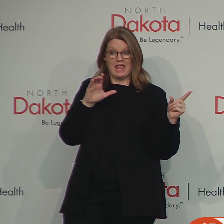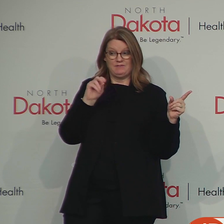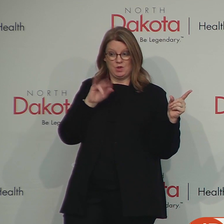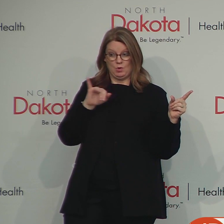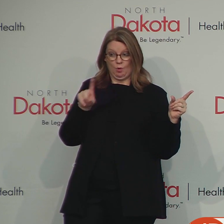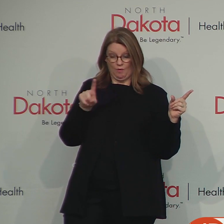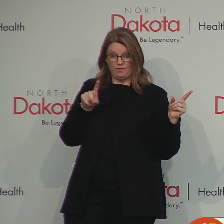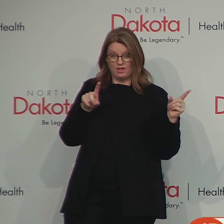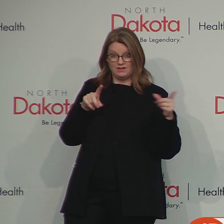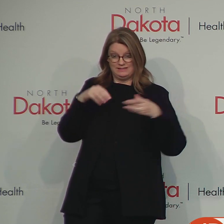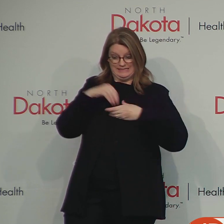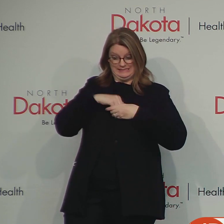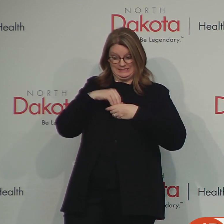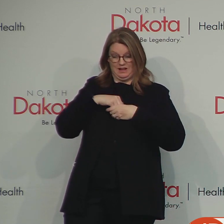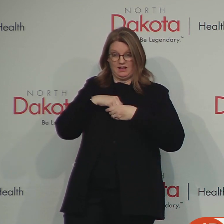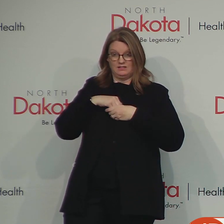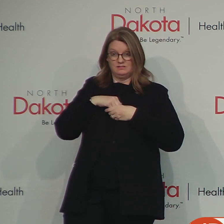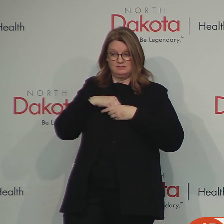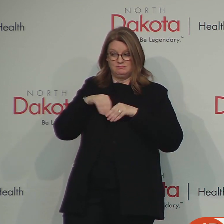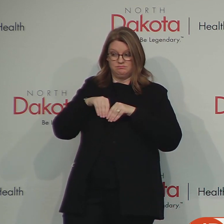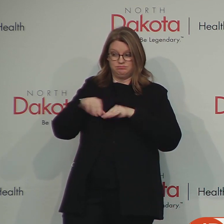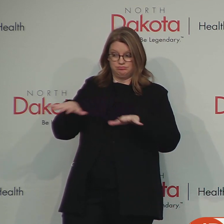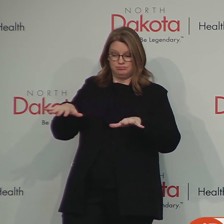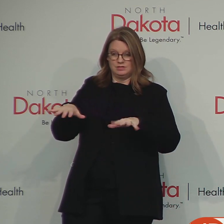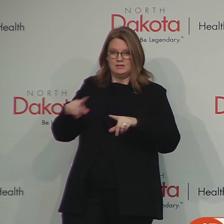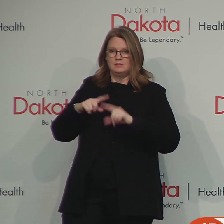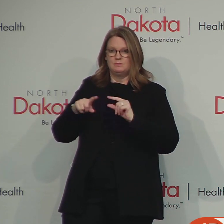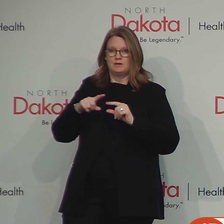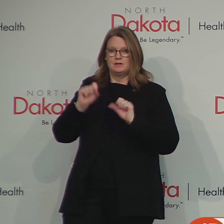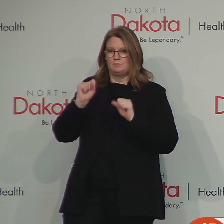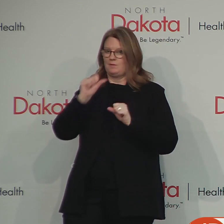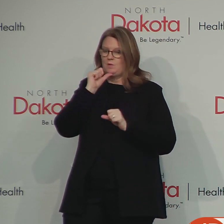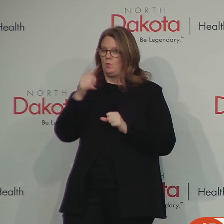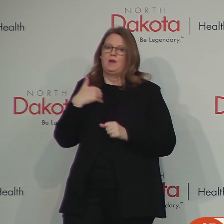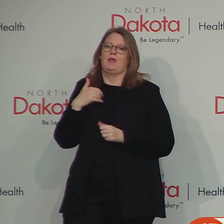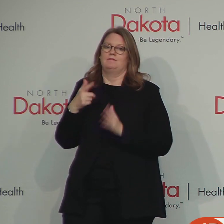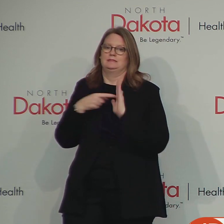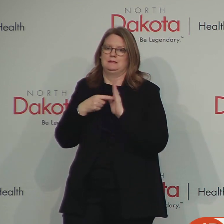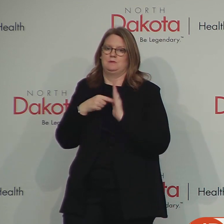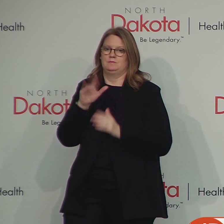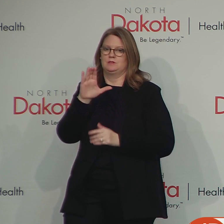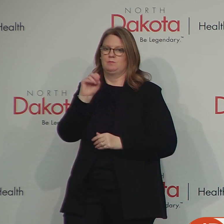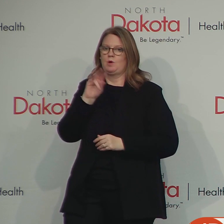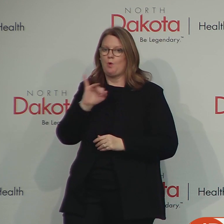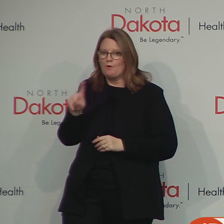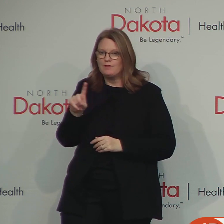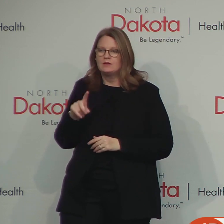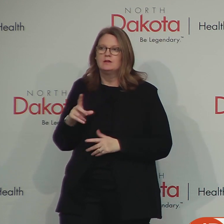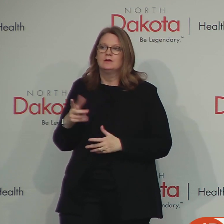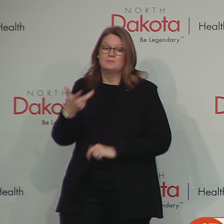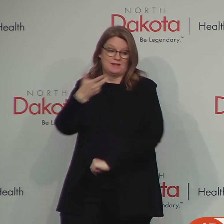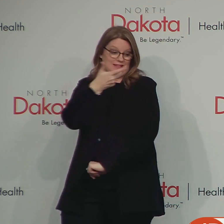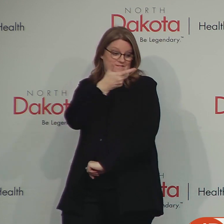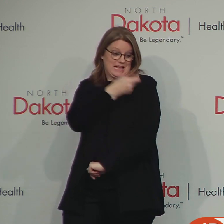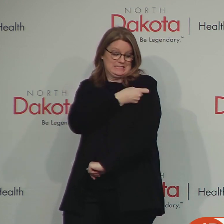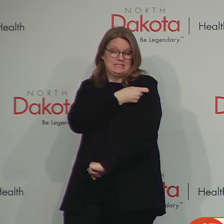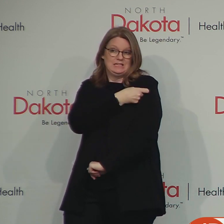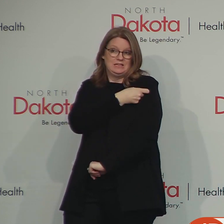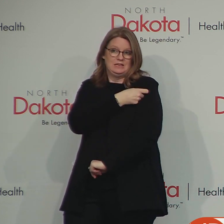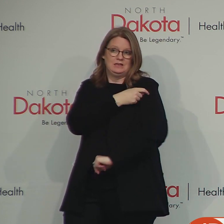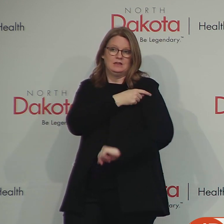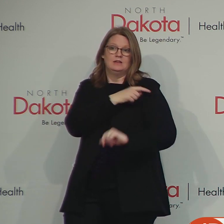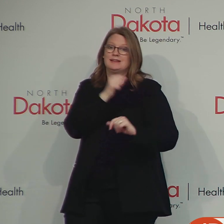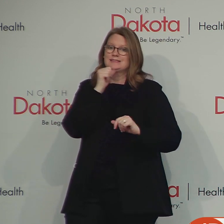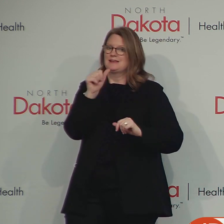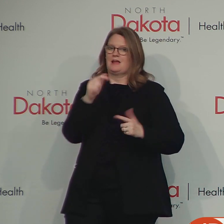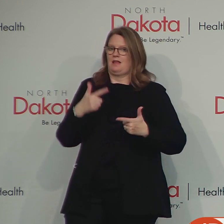could potentially spread it, but you're less likely to have symptoms of COVID. But having the vaccine itself, the vaccine's not a